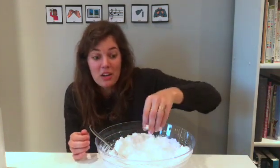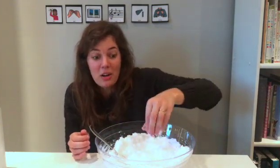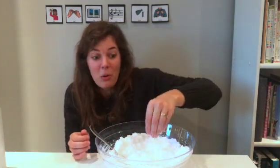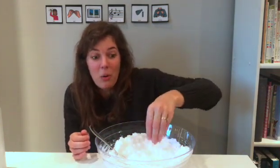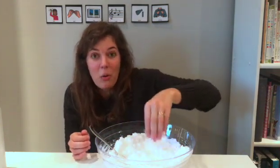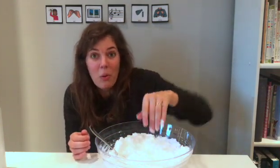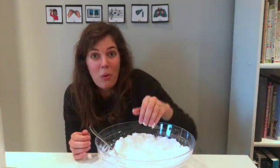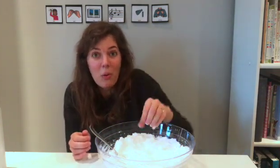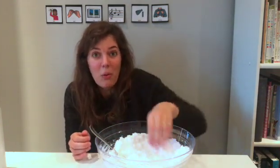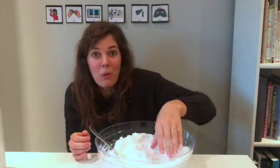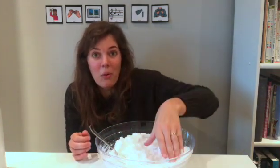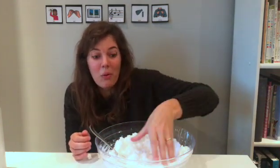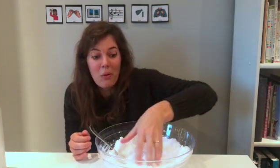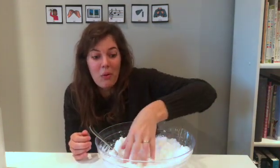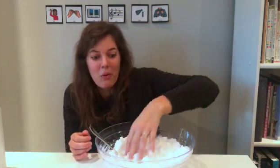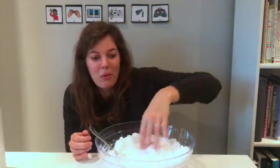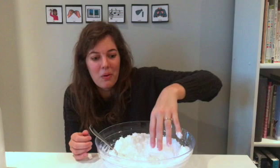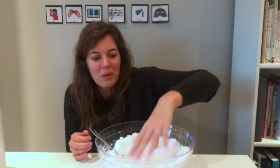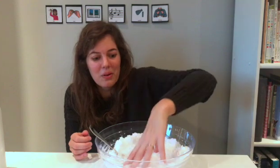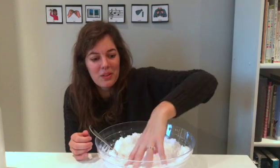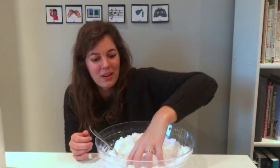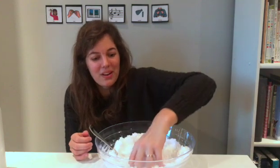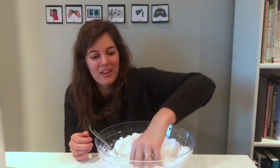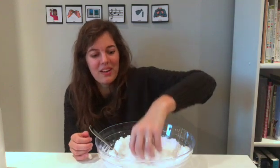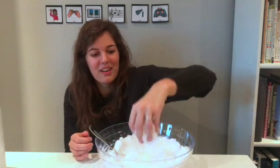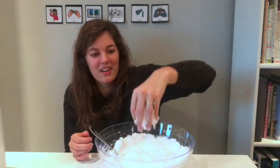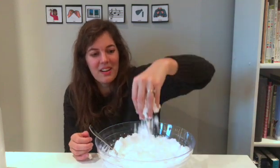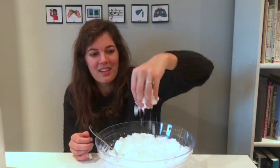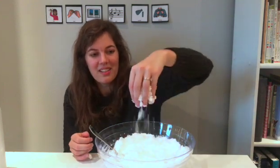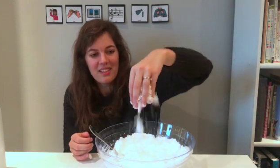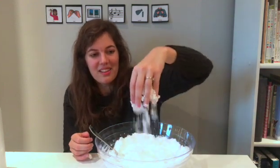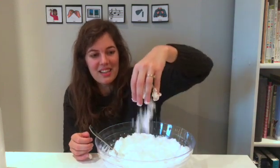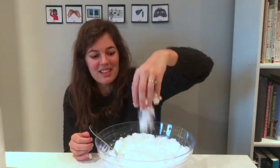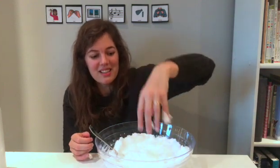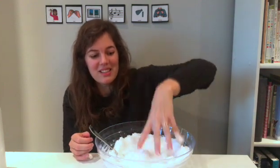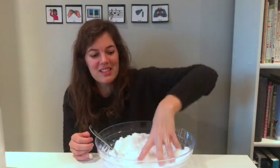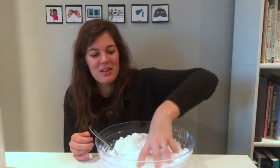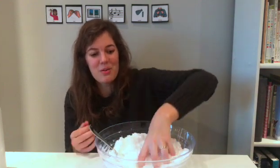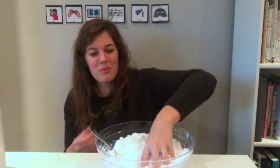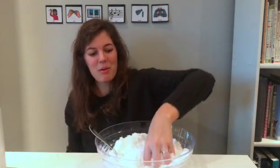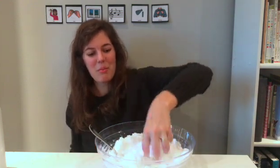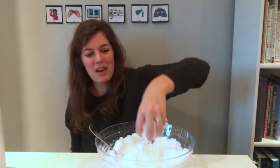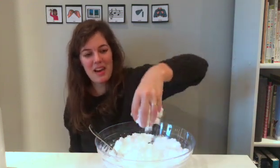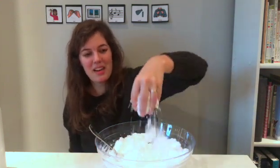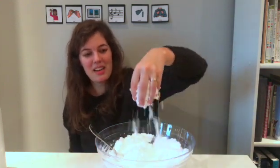cold. Look at the snow we made. right. It's